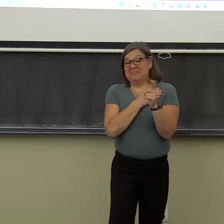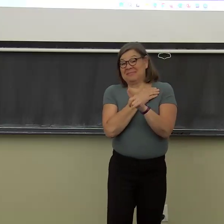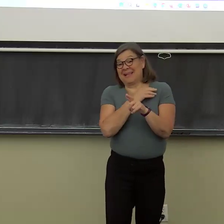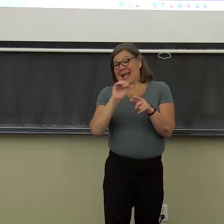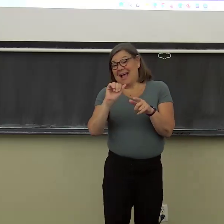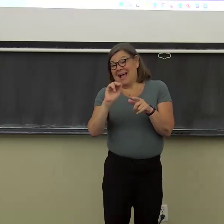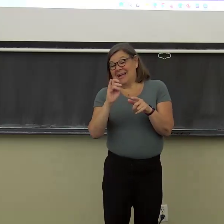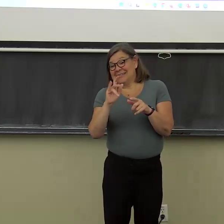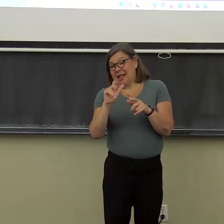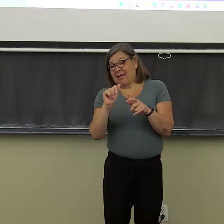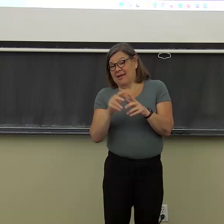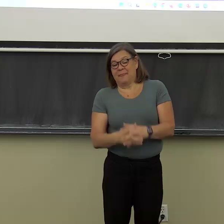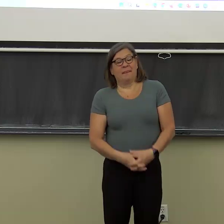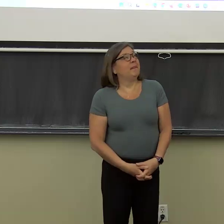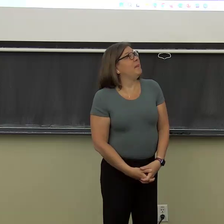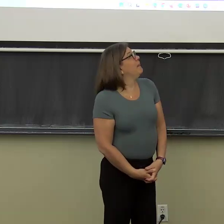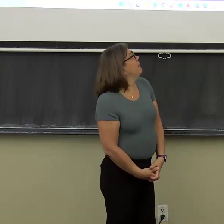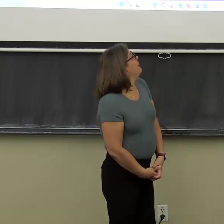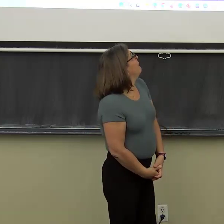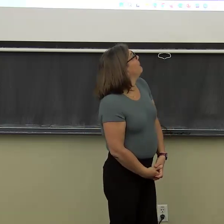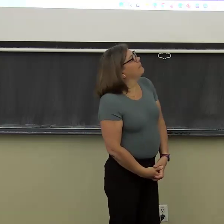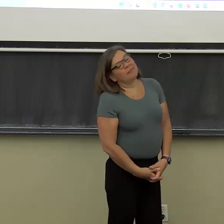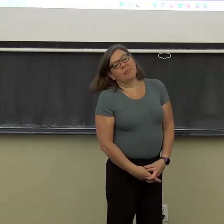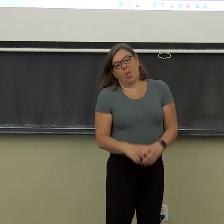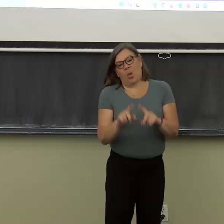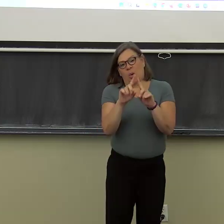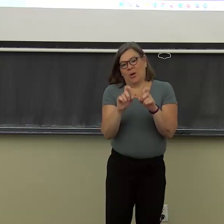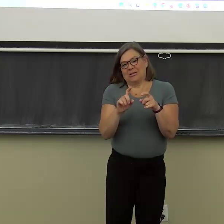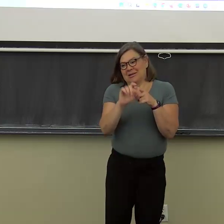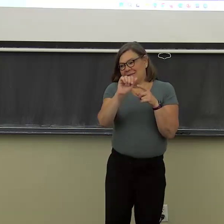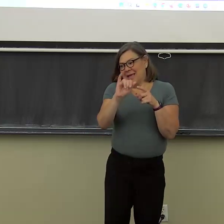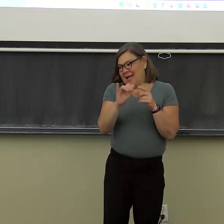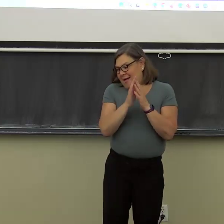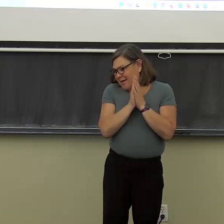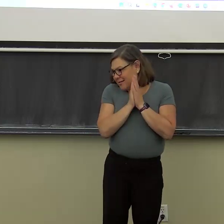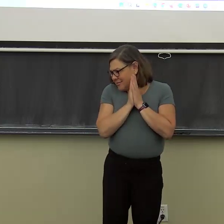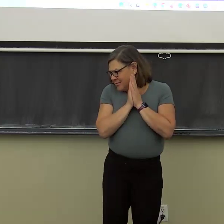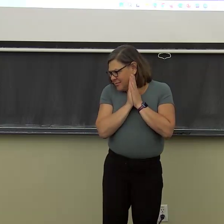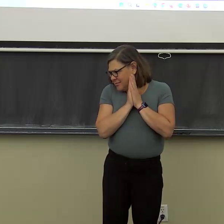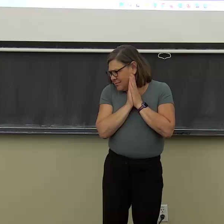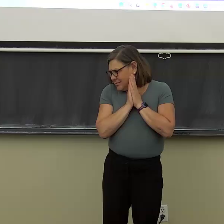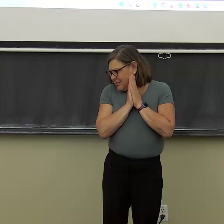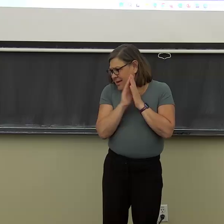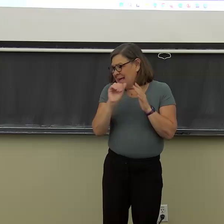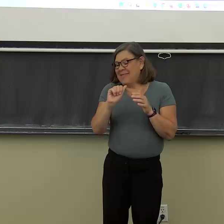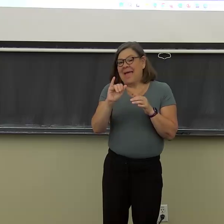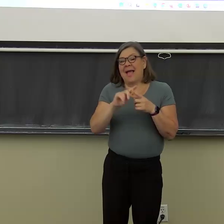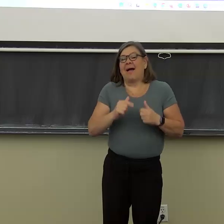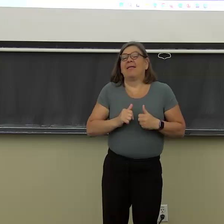I think on the question of the AI, I mean, the AI life cycle has various